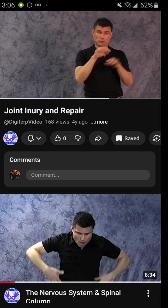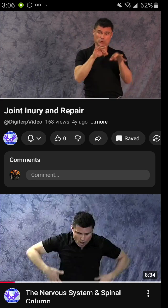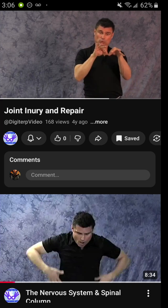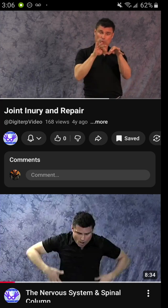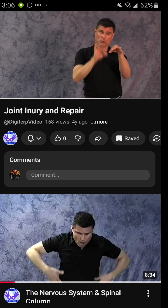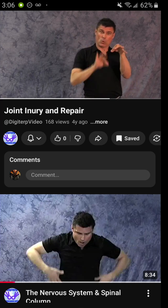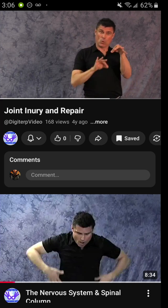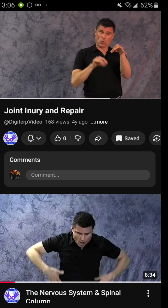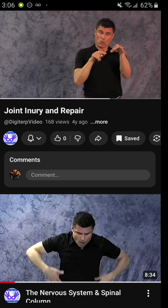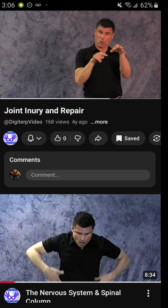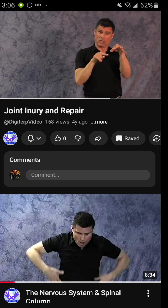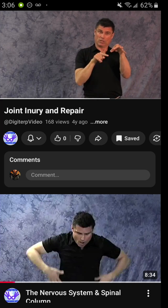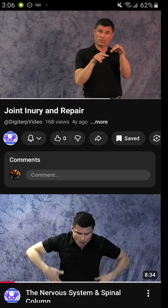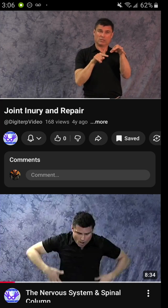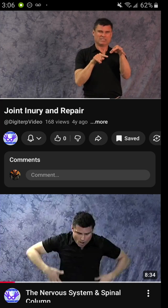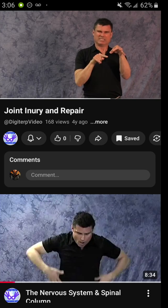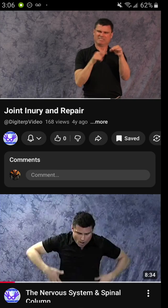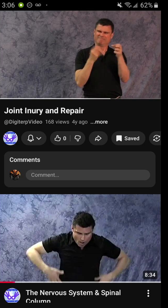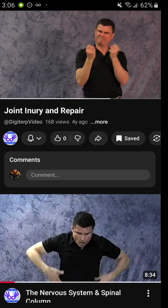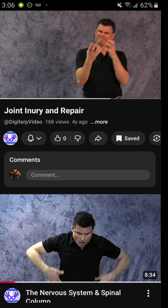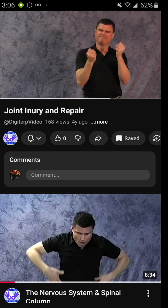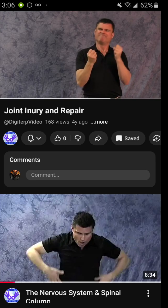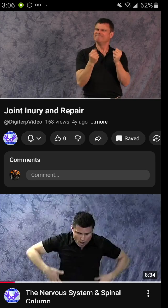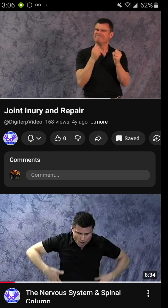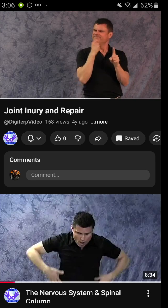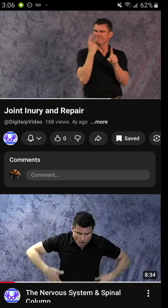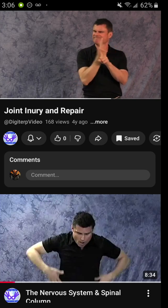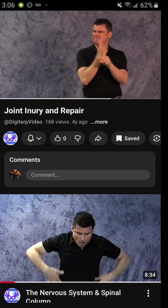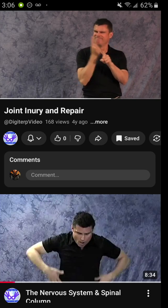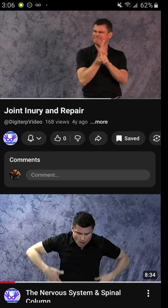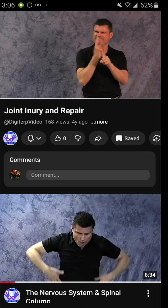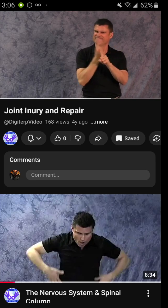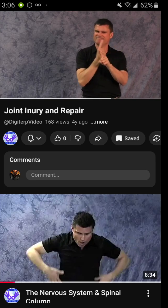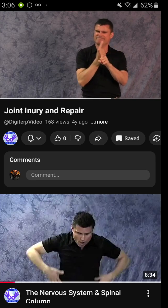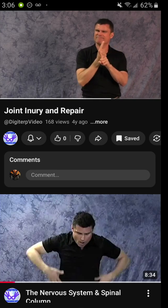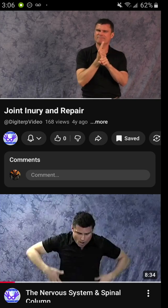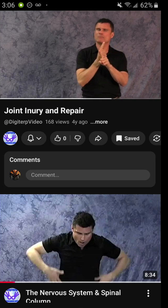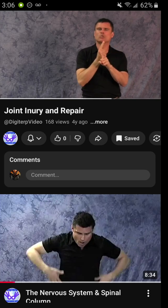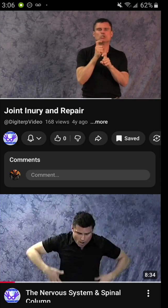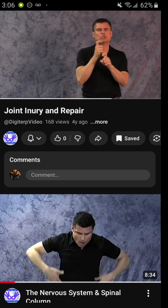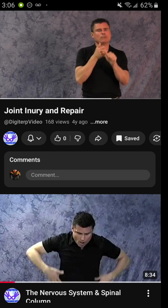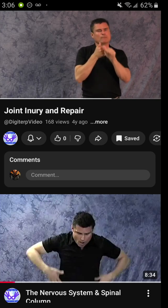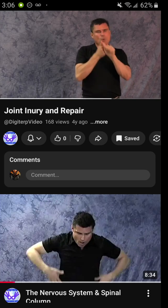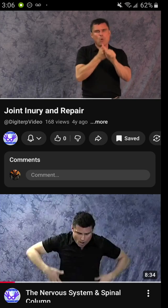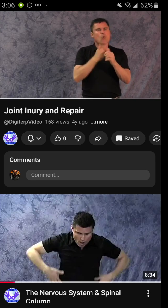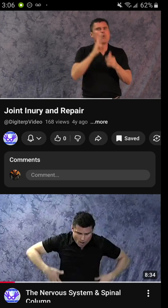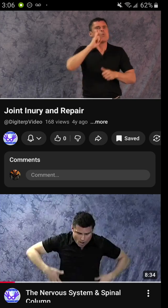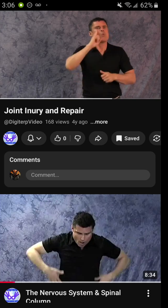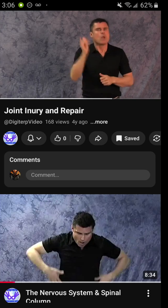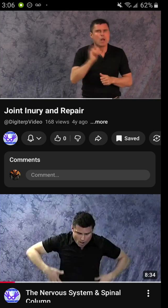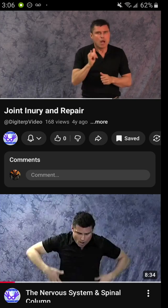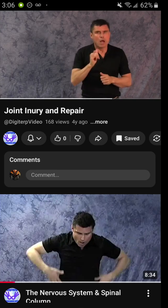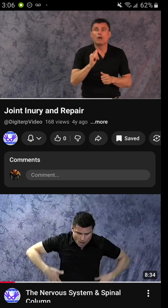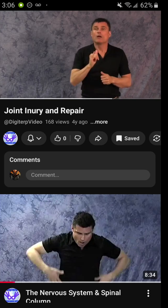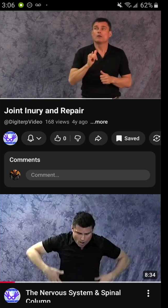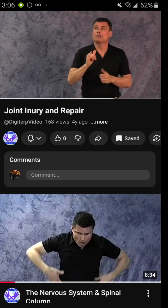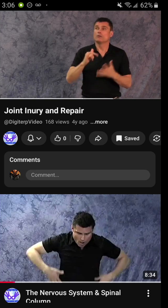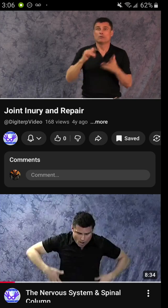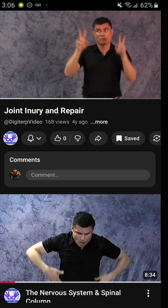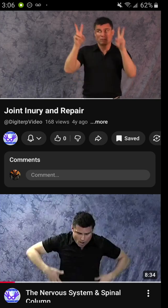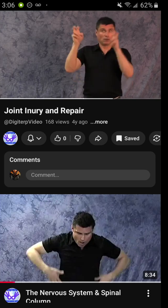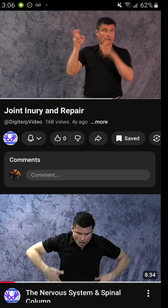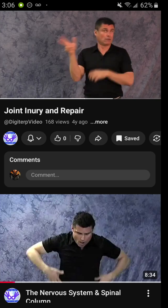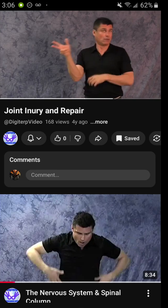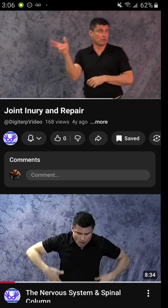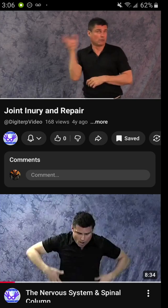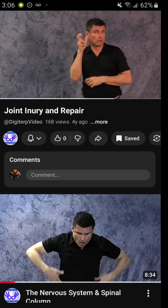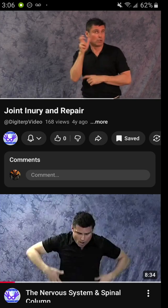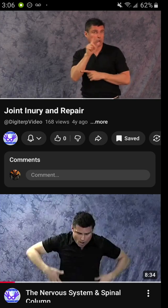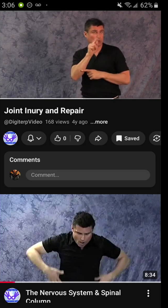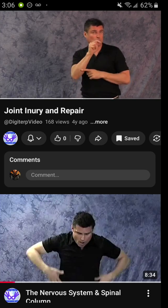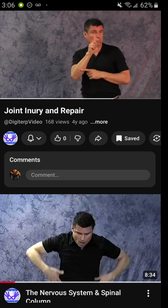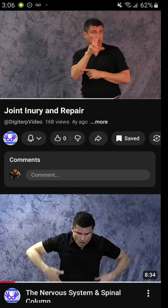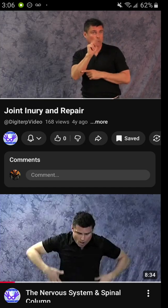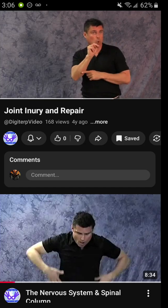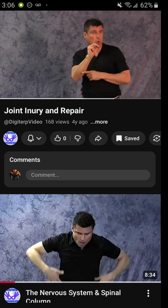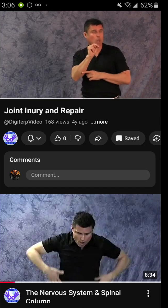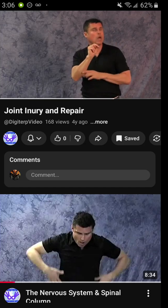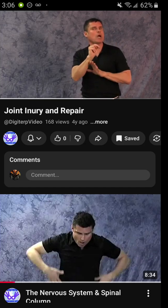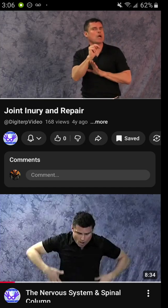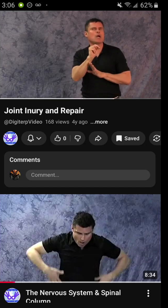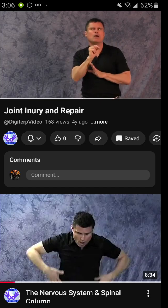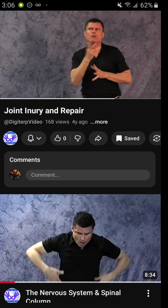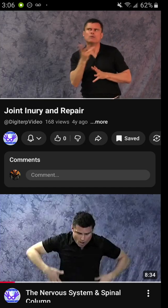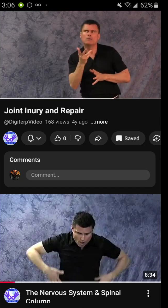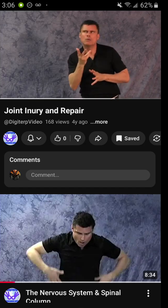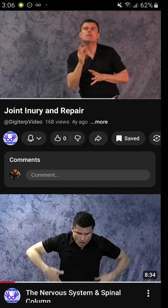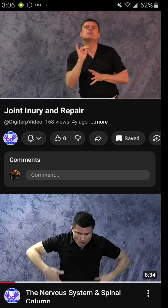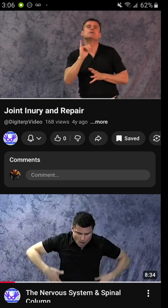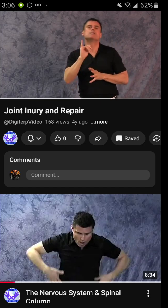Just like, see, this is separate from what Nigel is saying, but it's practically